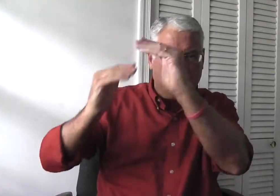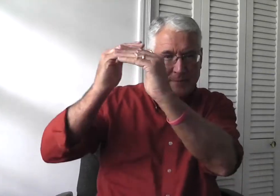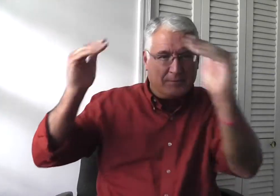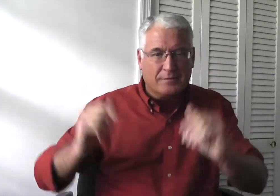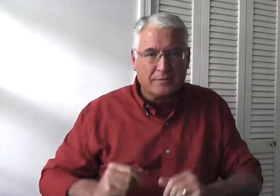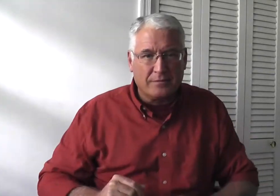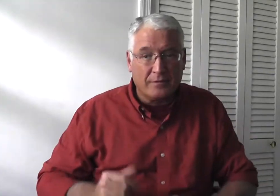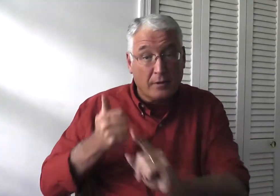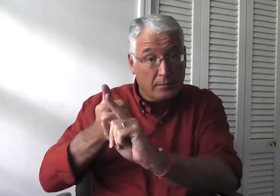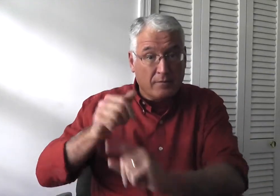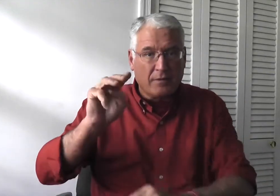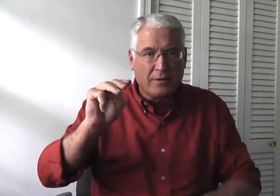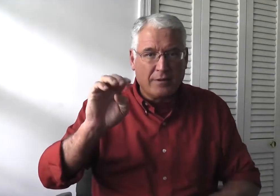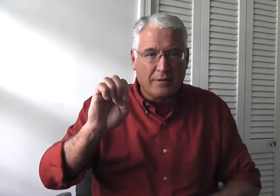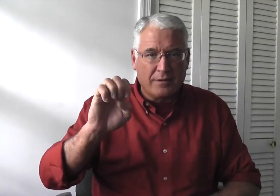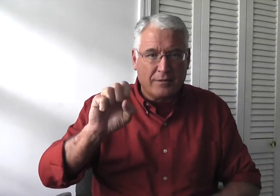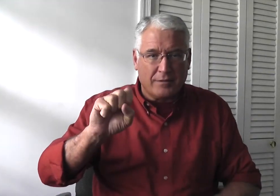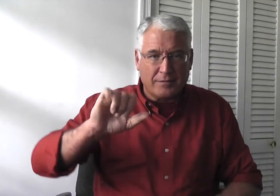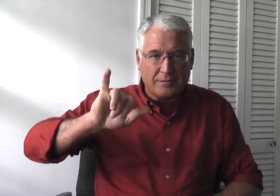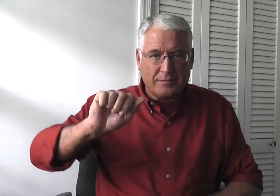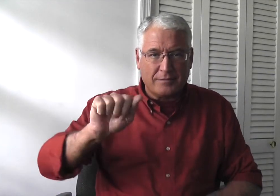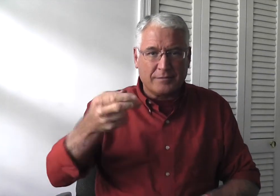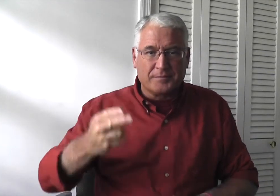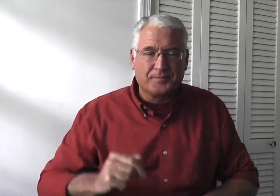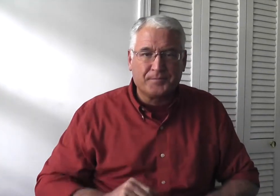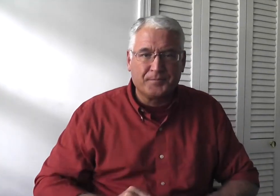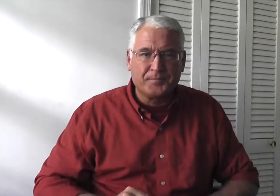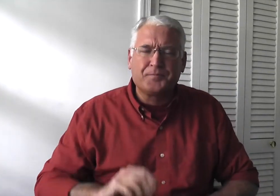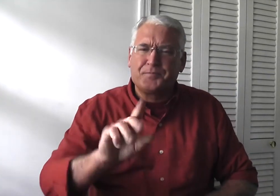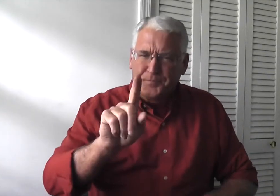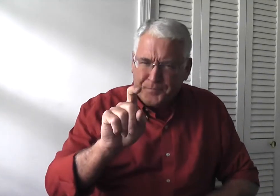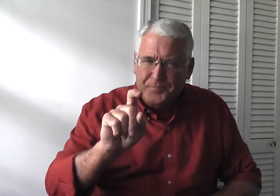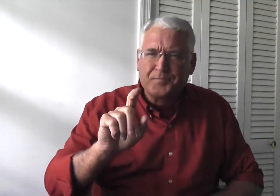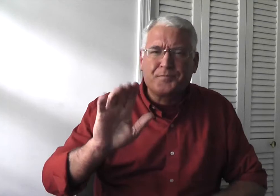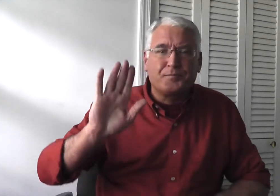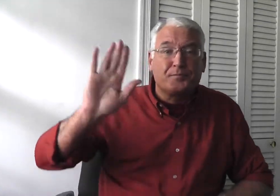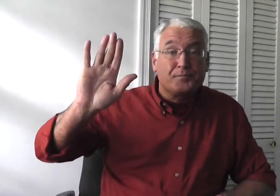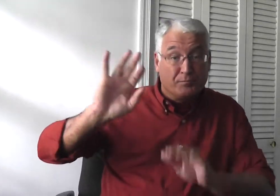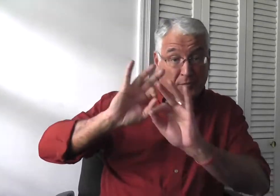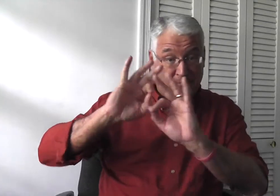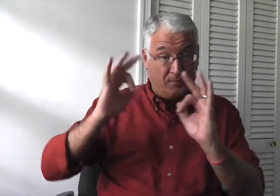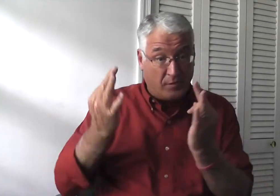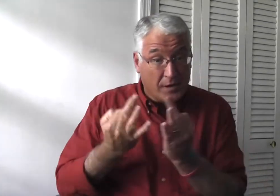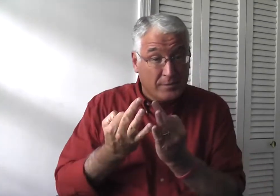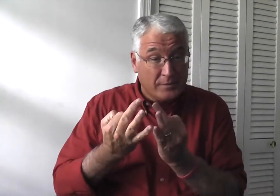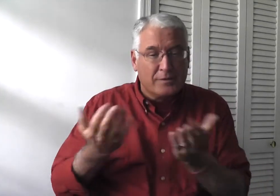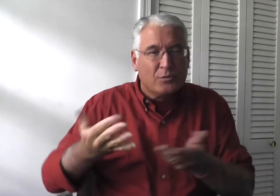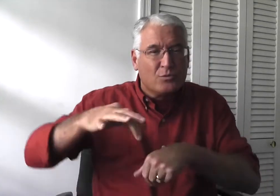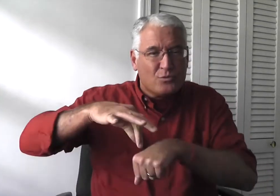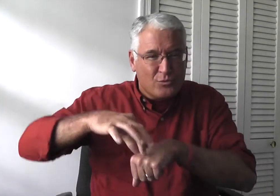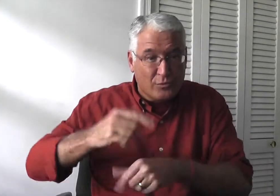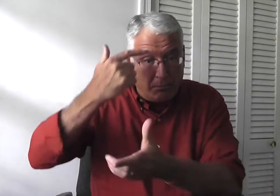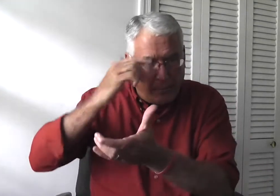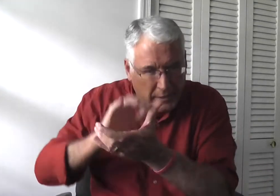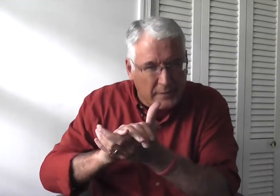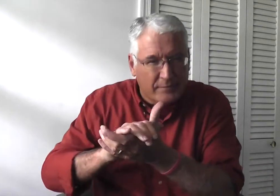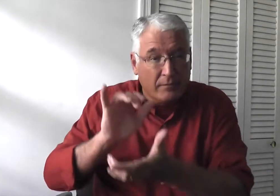They believe that Jesus came from heaven, that he is the Messiah. Question: did his family on